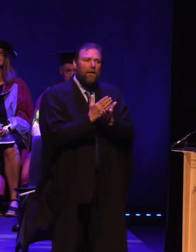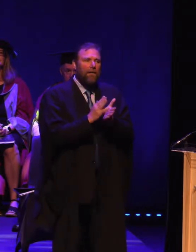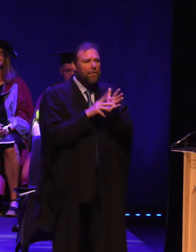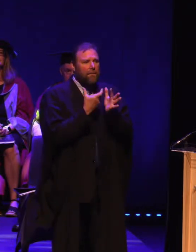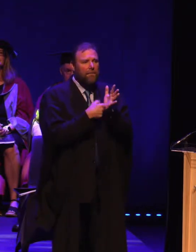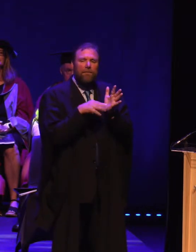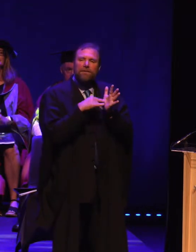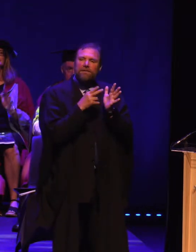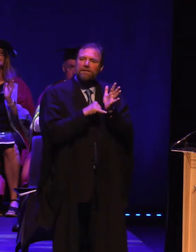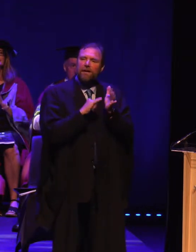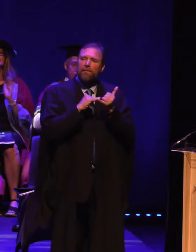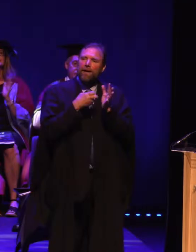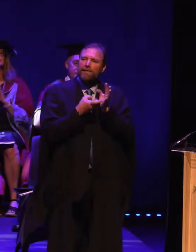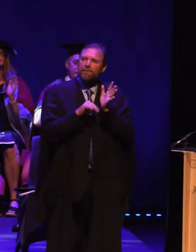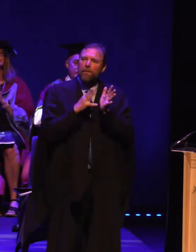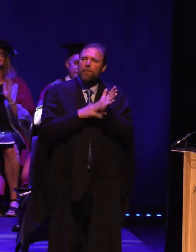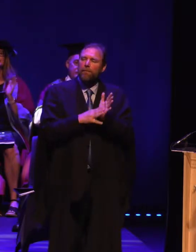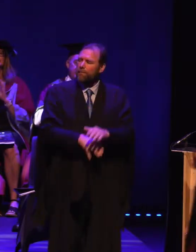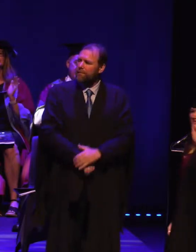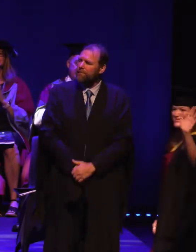Bensonova.